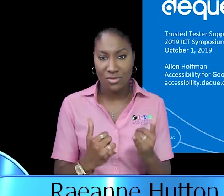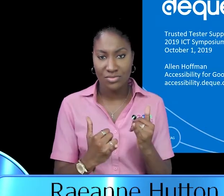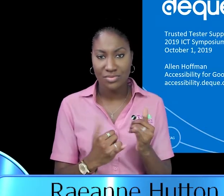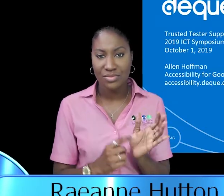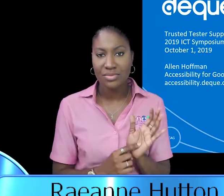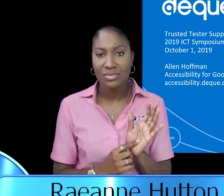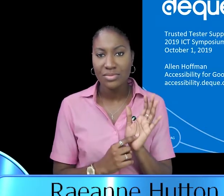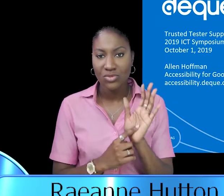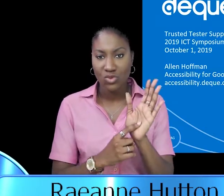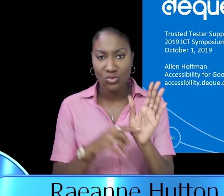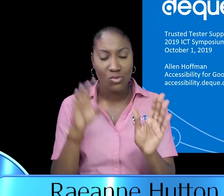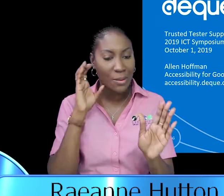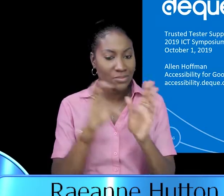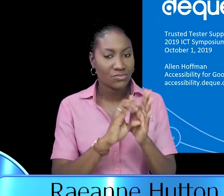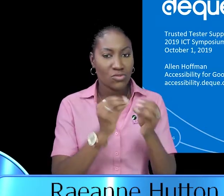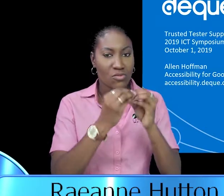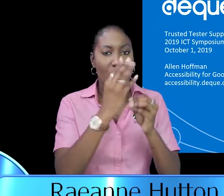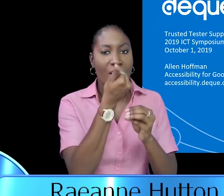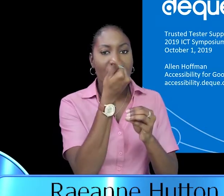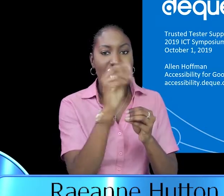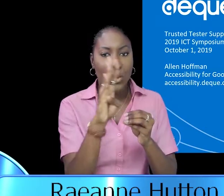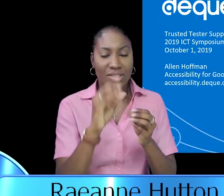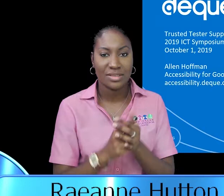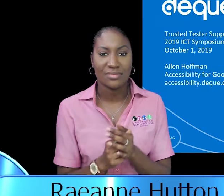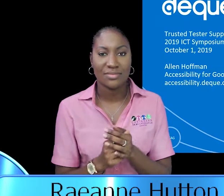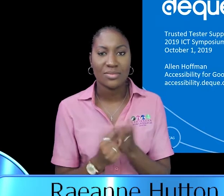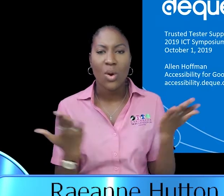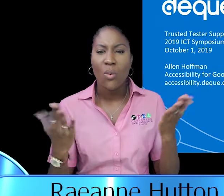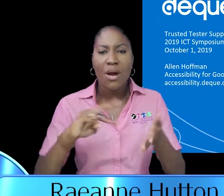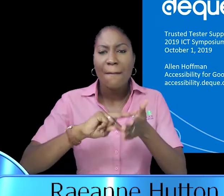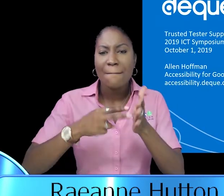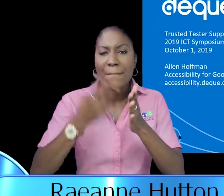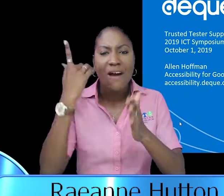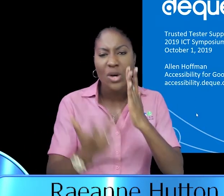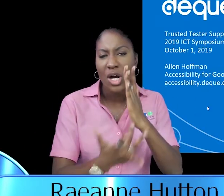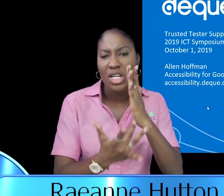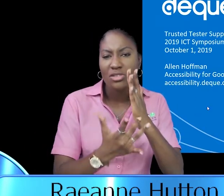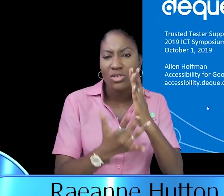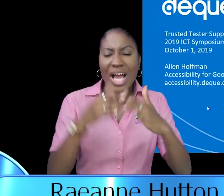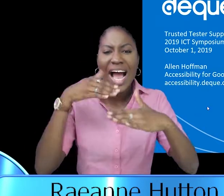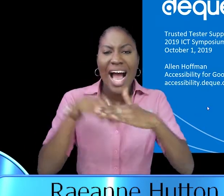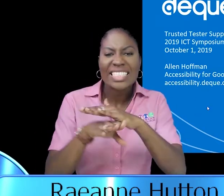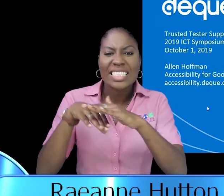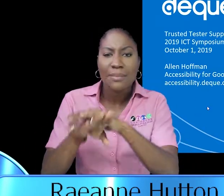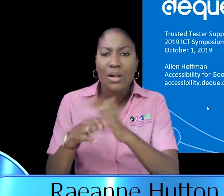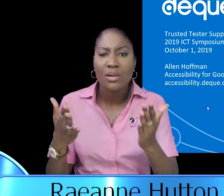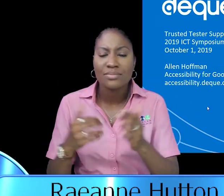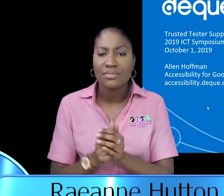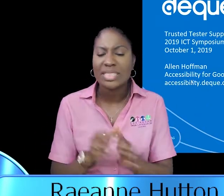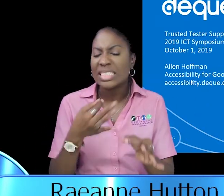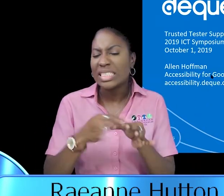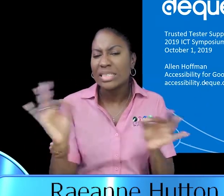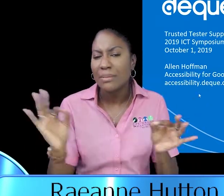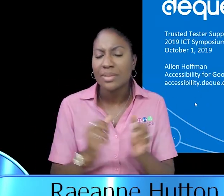on slide 14, Sean, it's what is digital accessibility? And it's a pretty